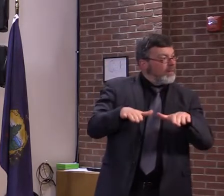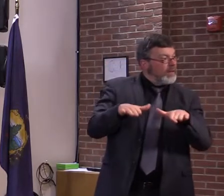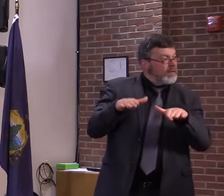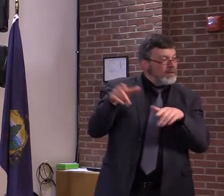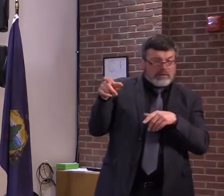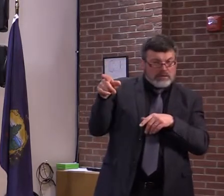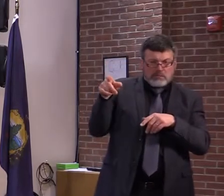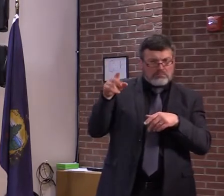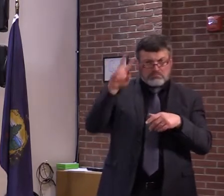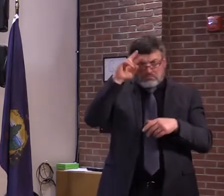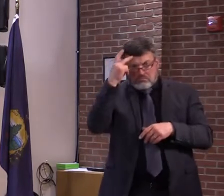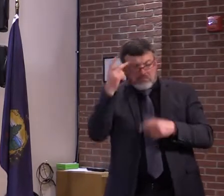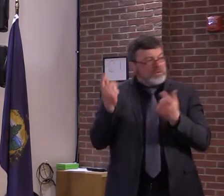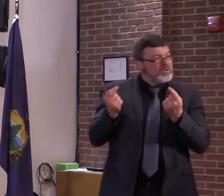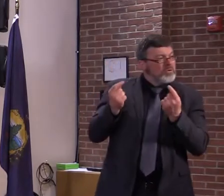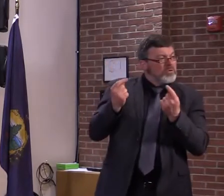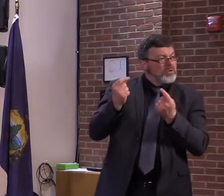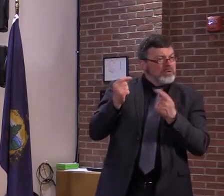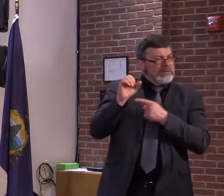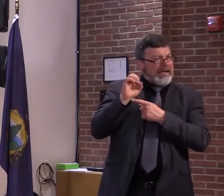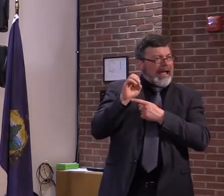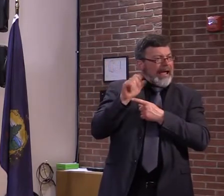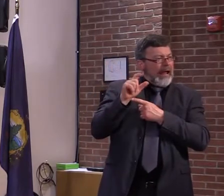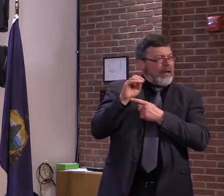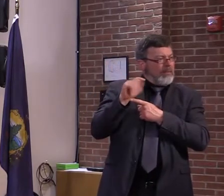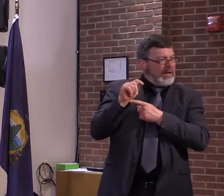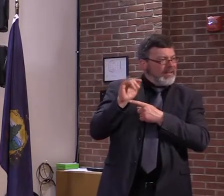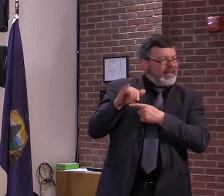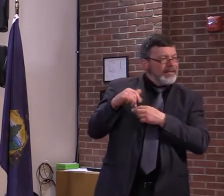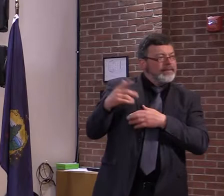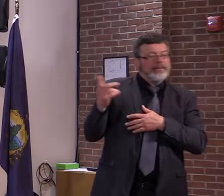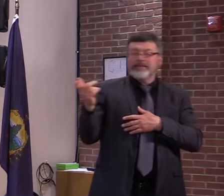We got through a lot of that settlement period,